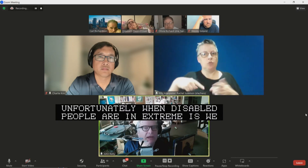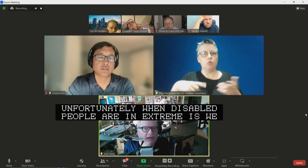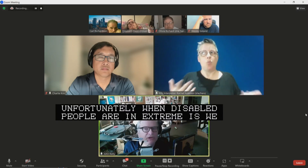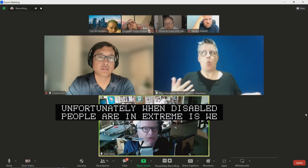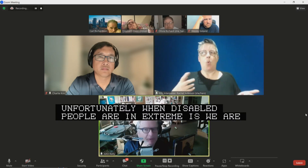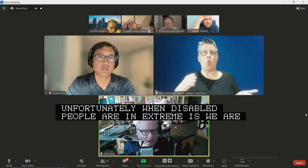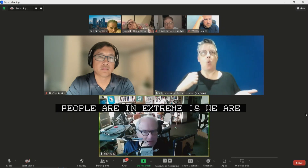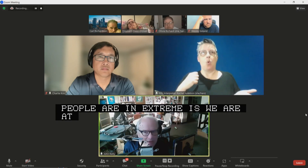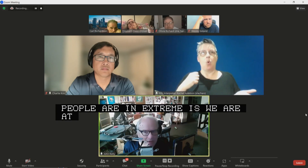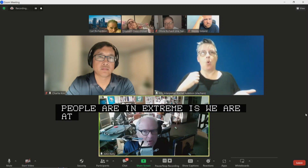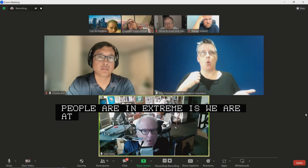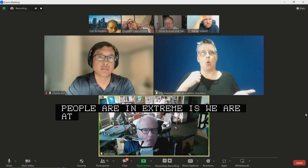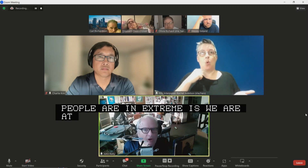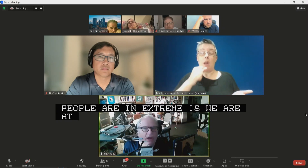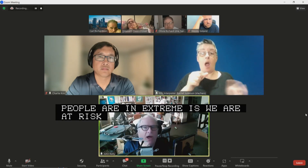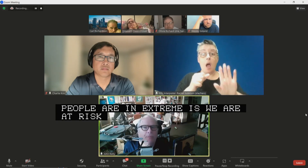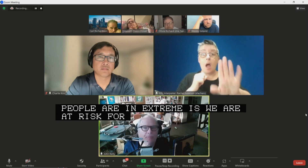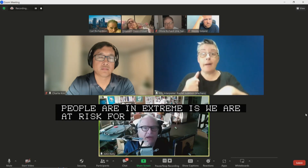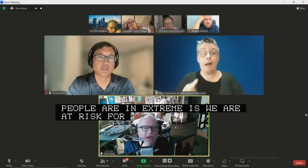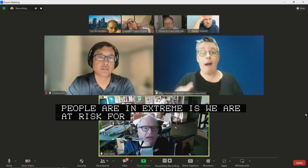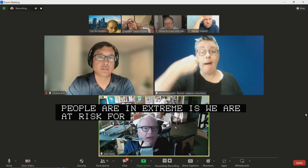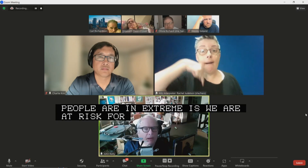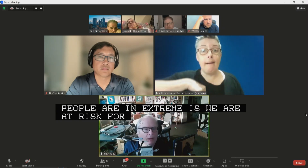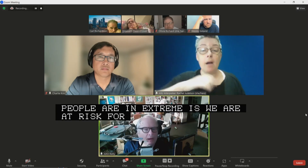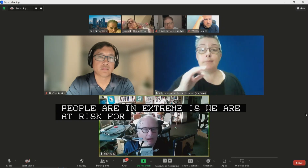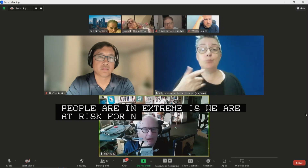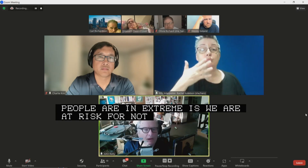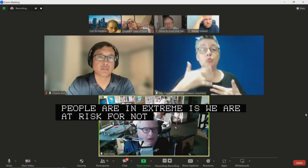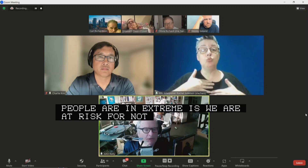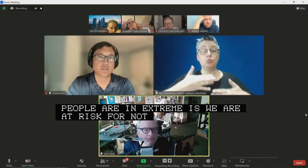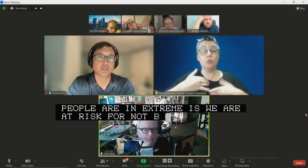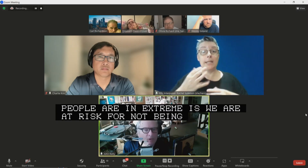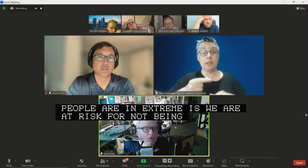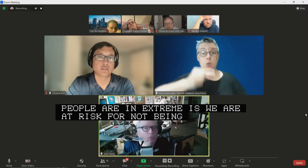being intubated or not being